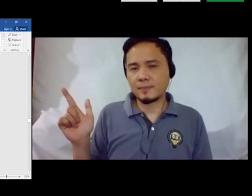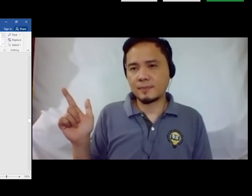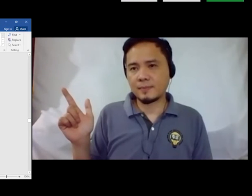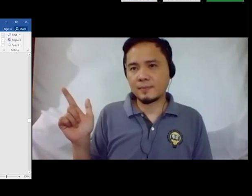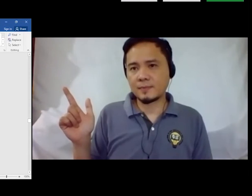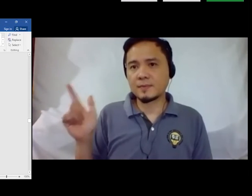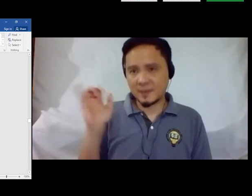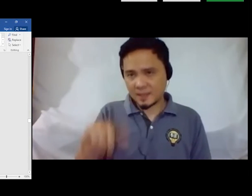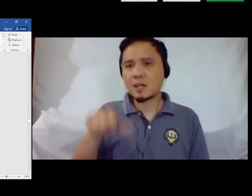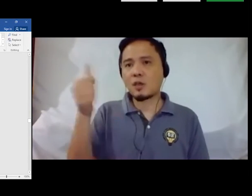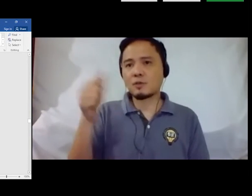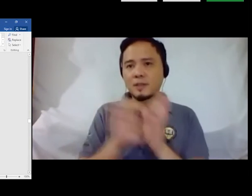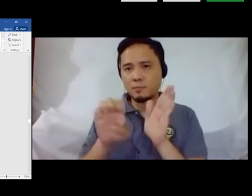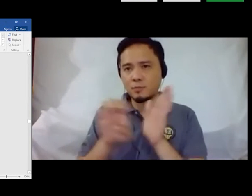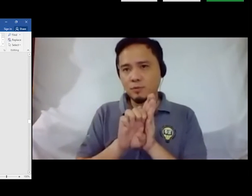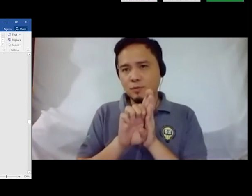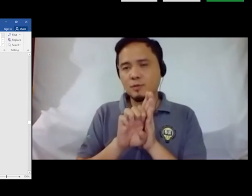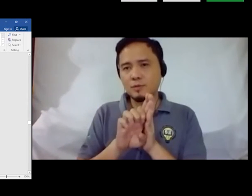Okay?